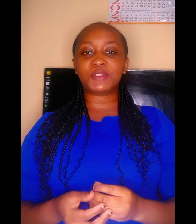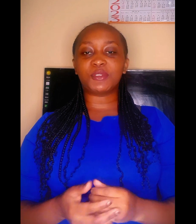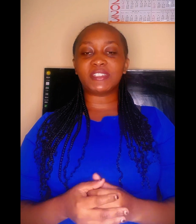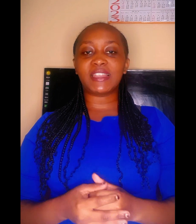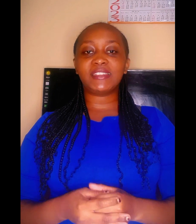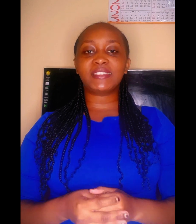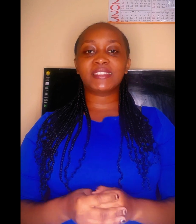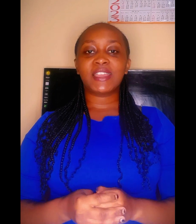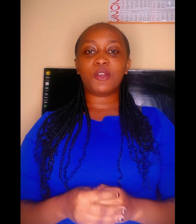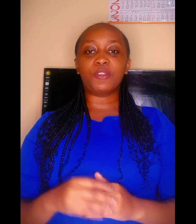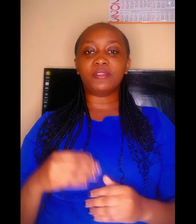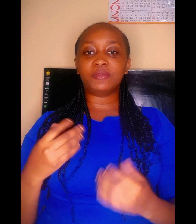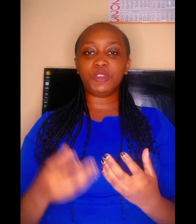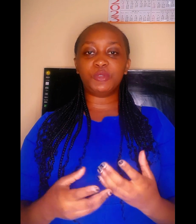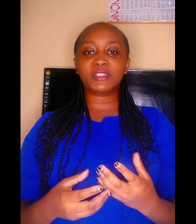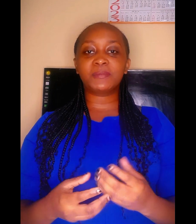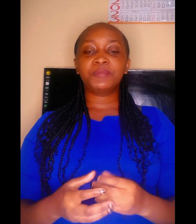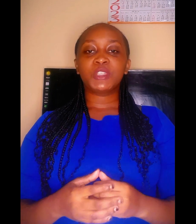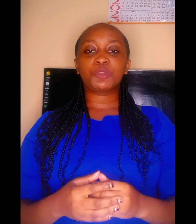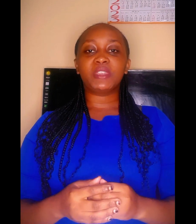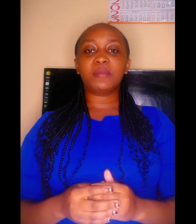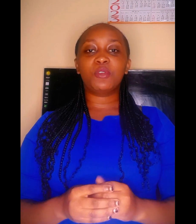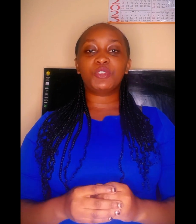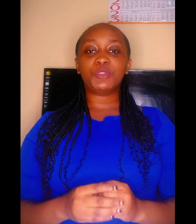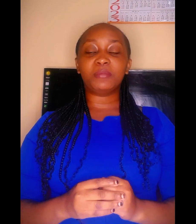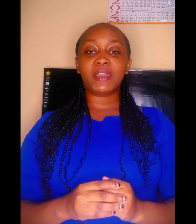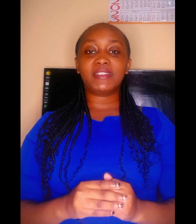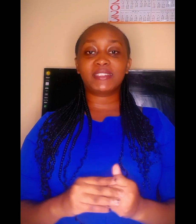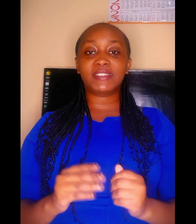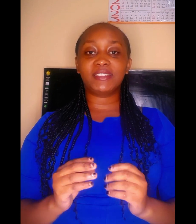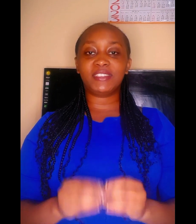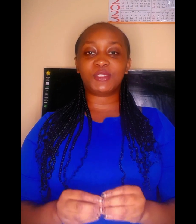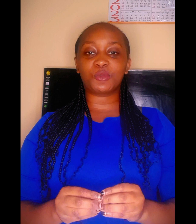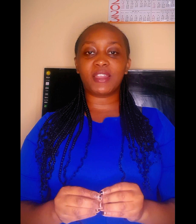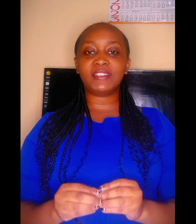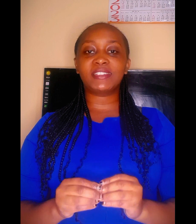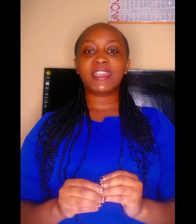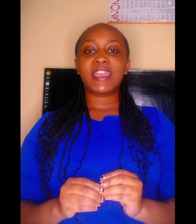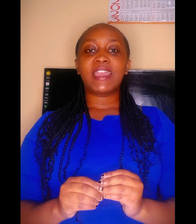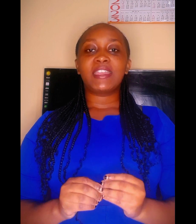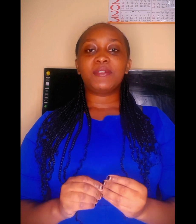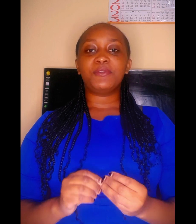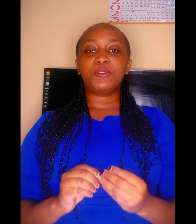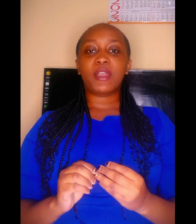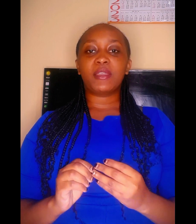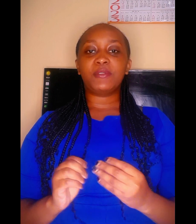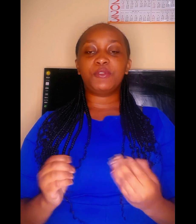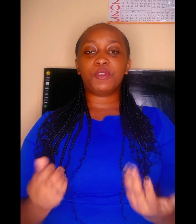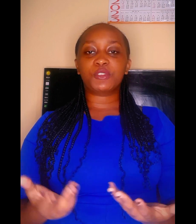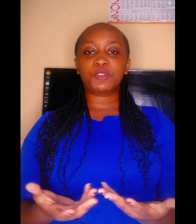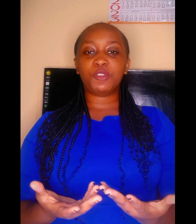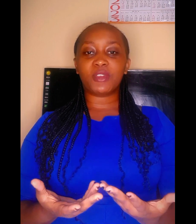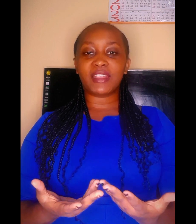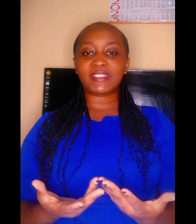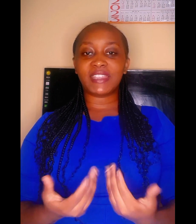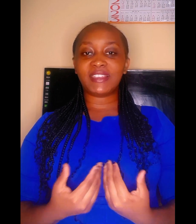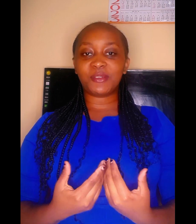on talent, on use, to be able to impact this world. If you are a sign